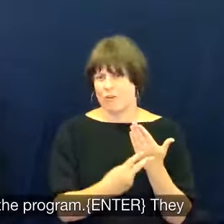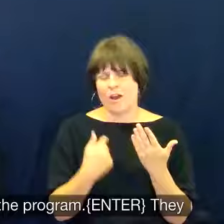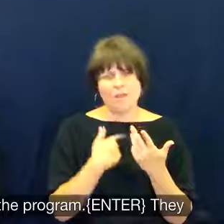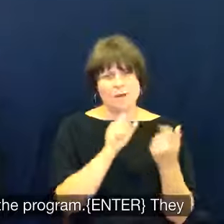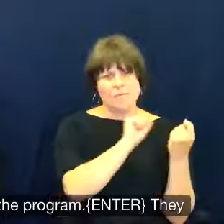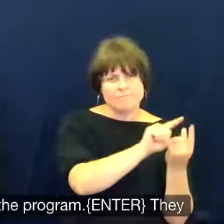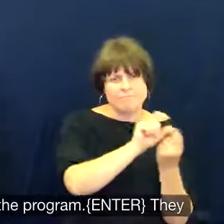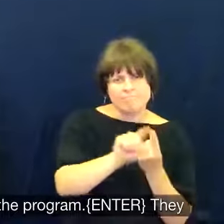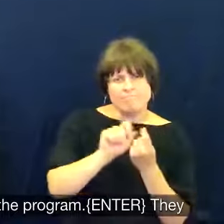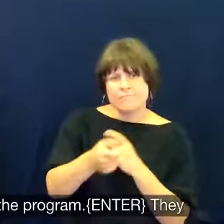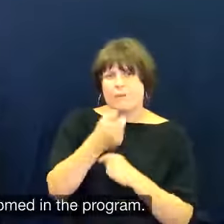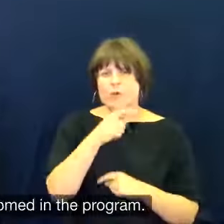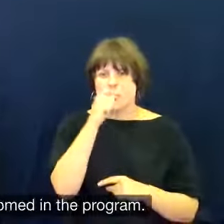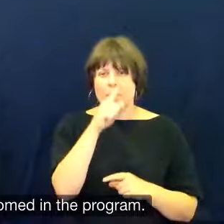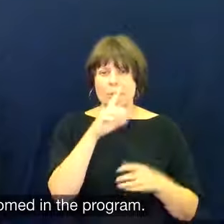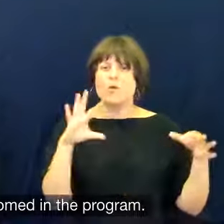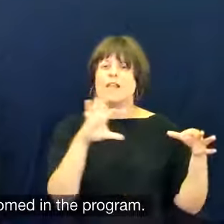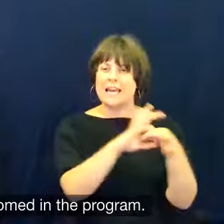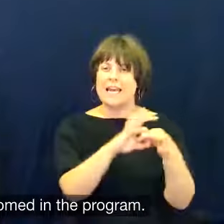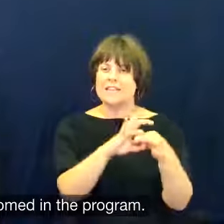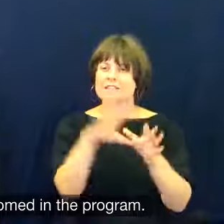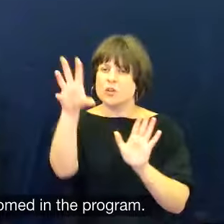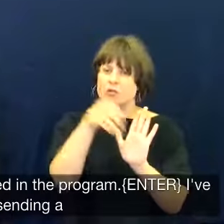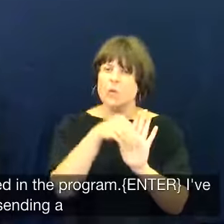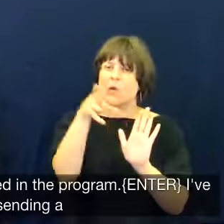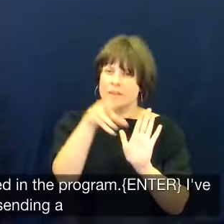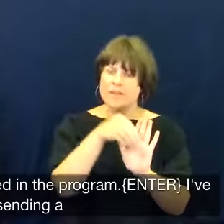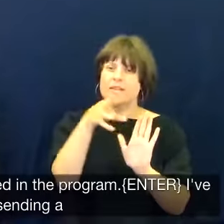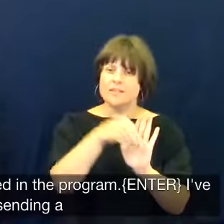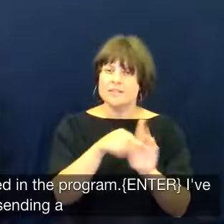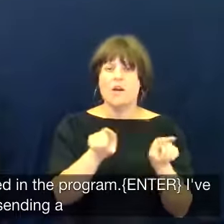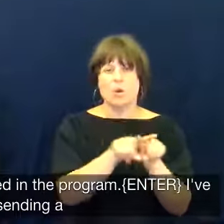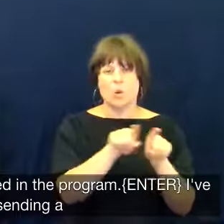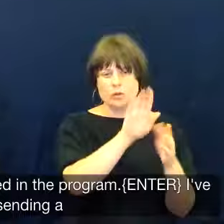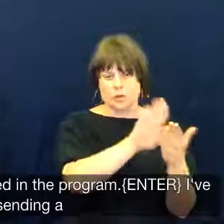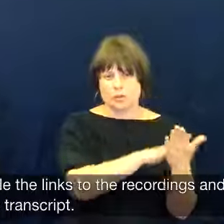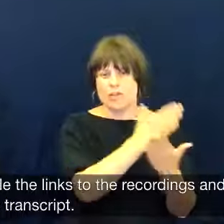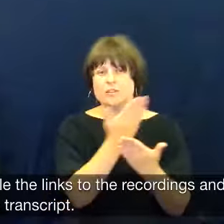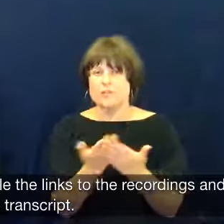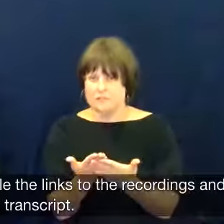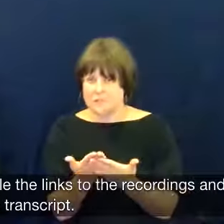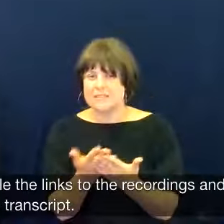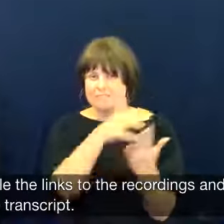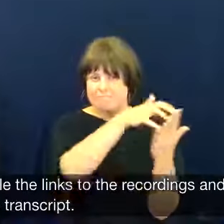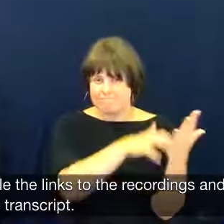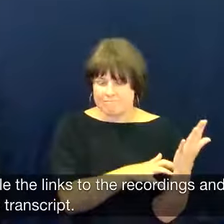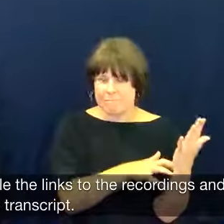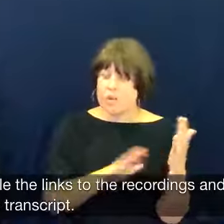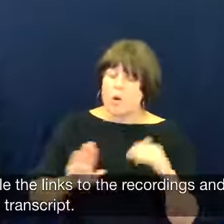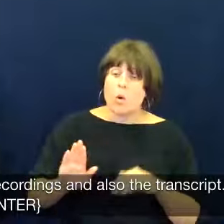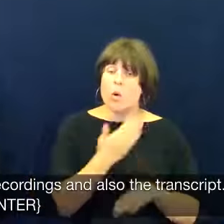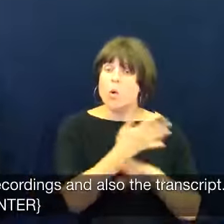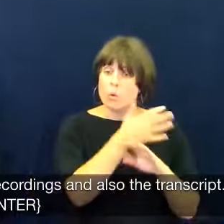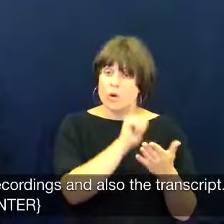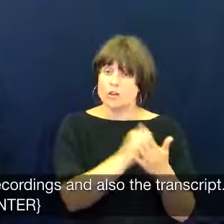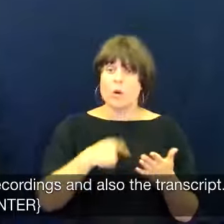a few people the links to the recordings and also the transcript. So for all of the workshops,